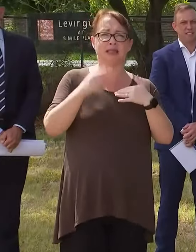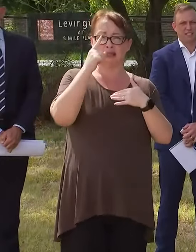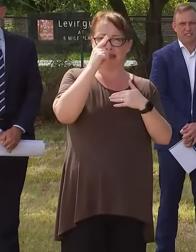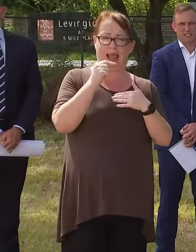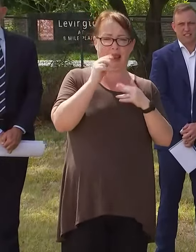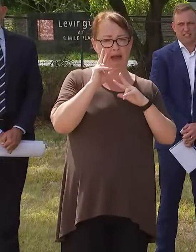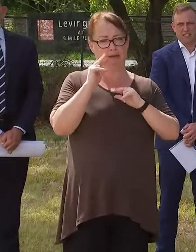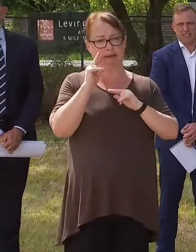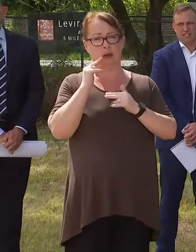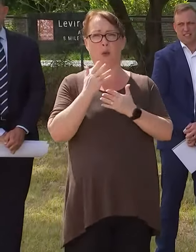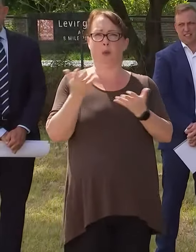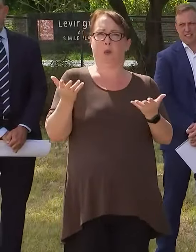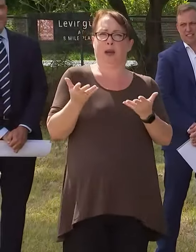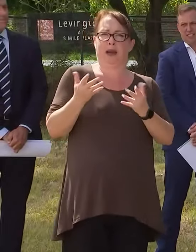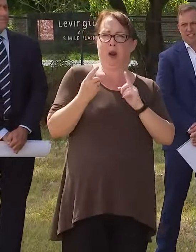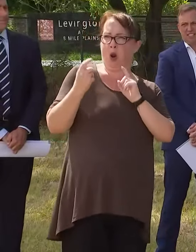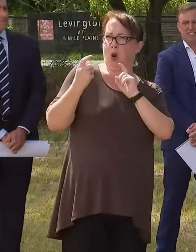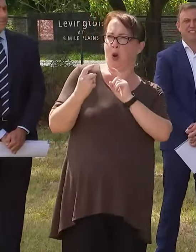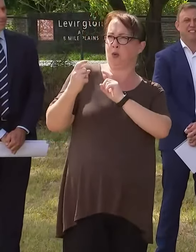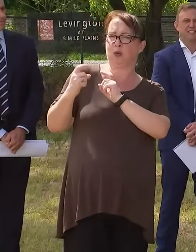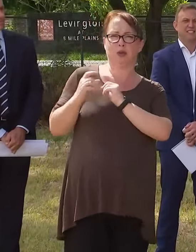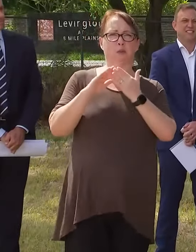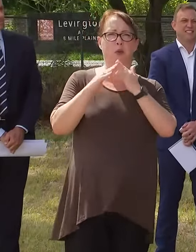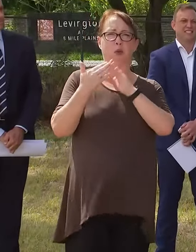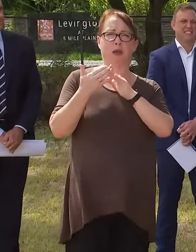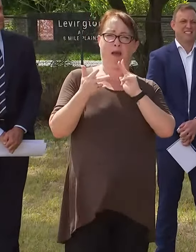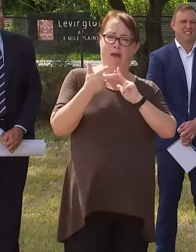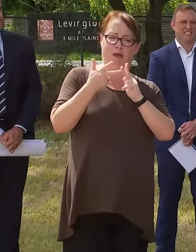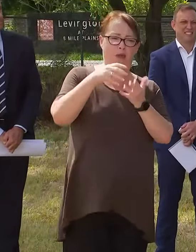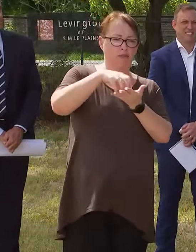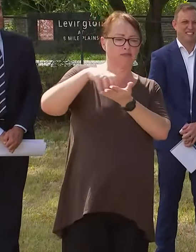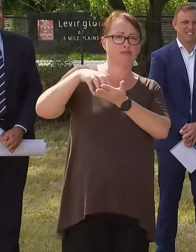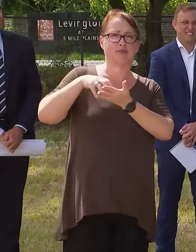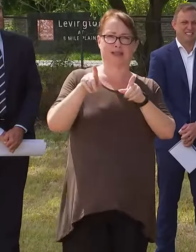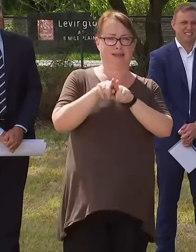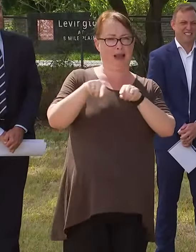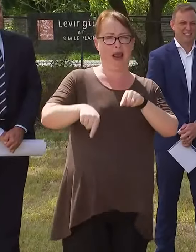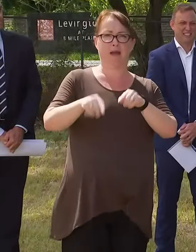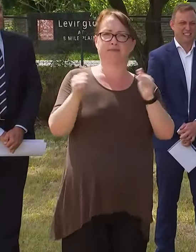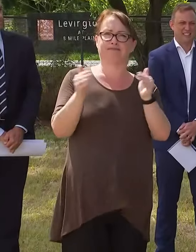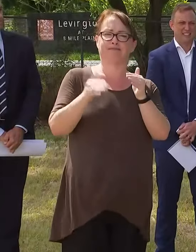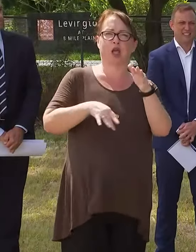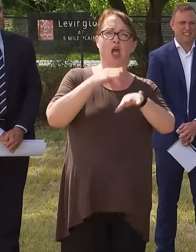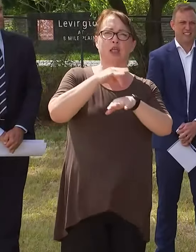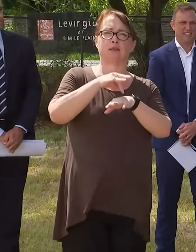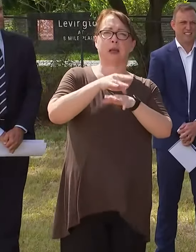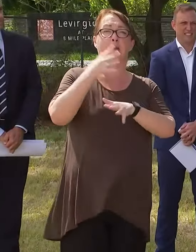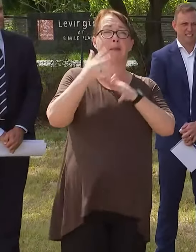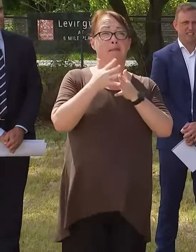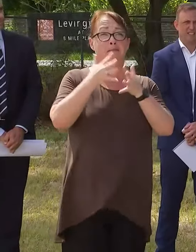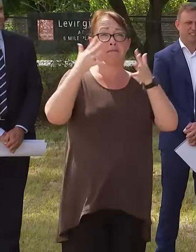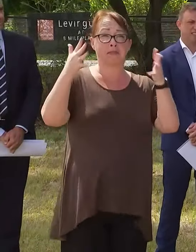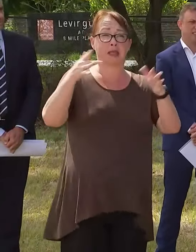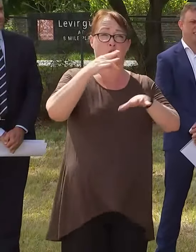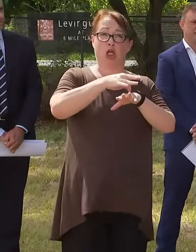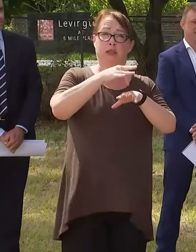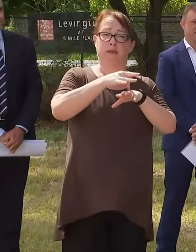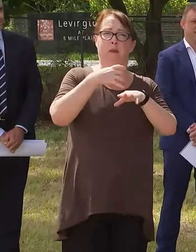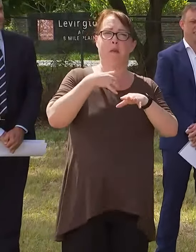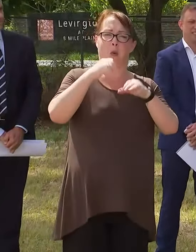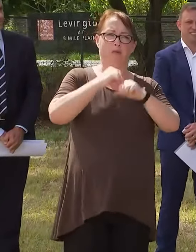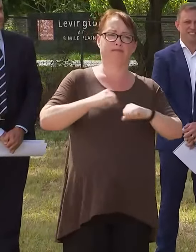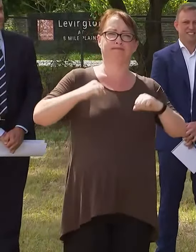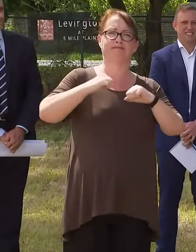to the communities in other facilities, such as these satellite hospitals, that free up space in our big hospitals. I